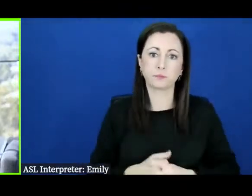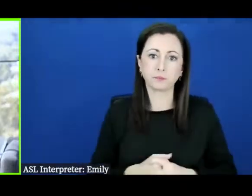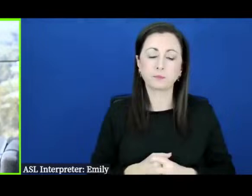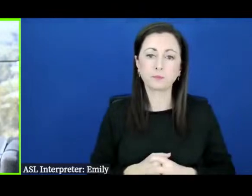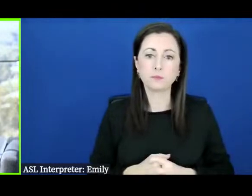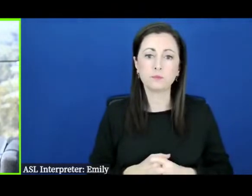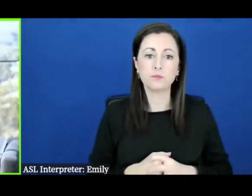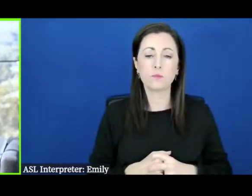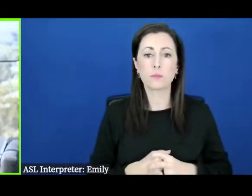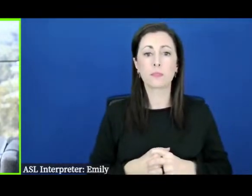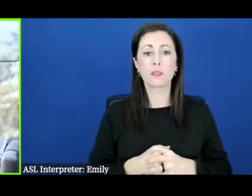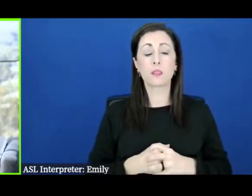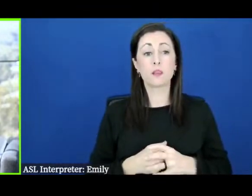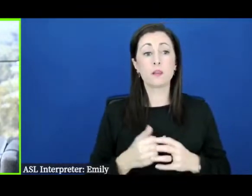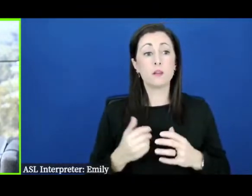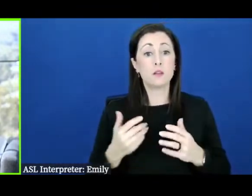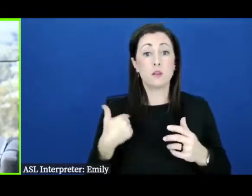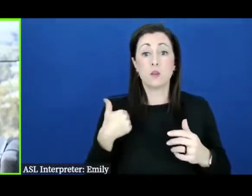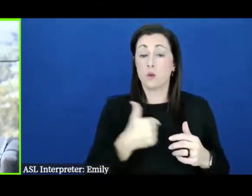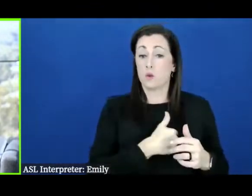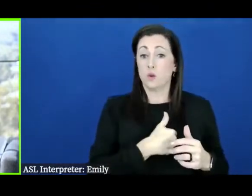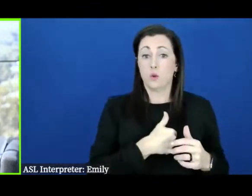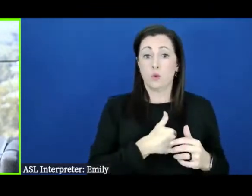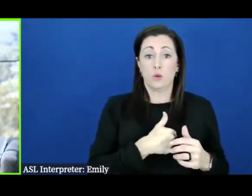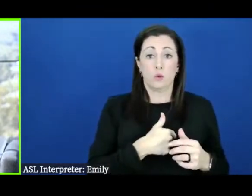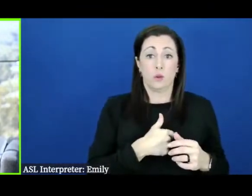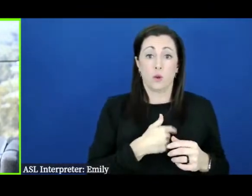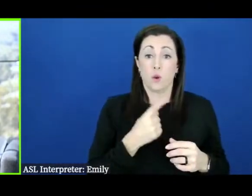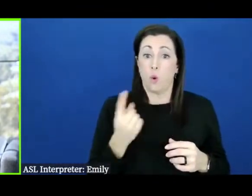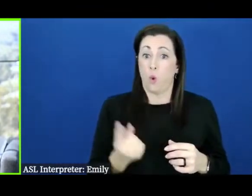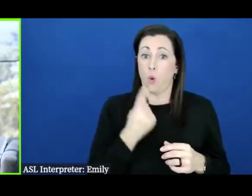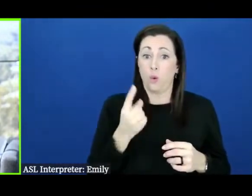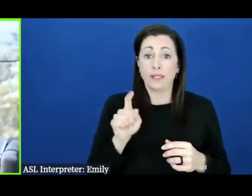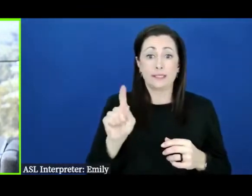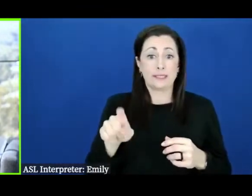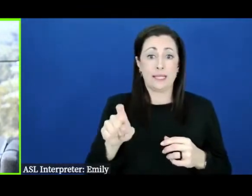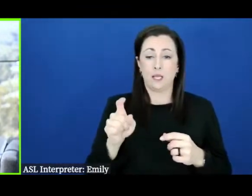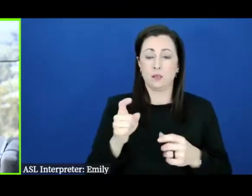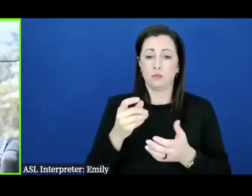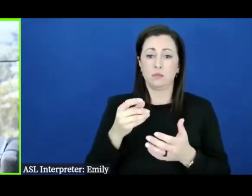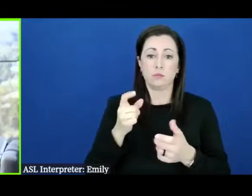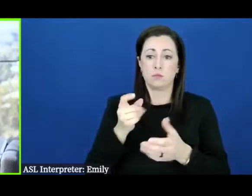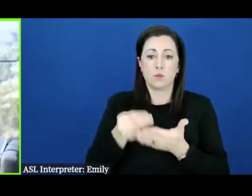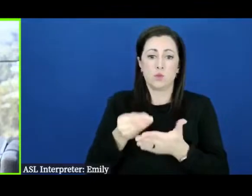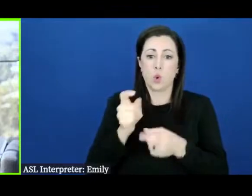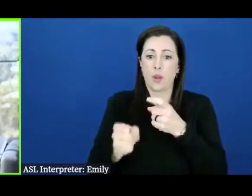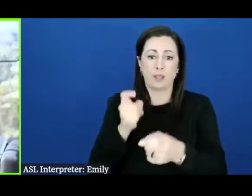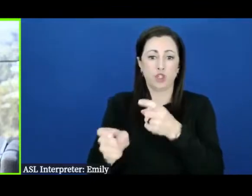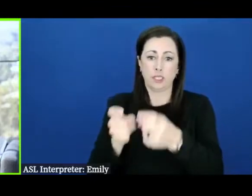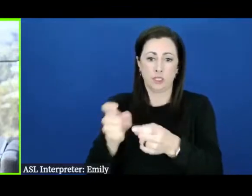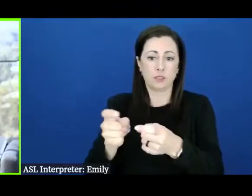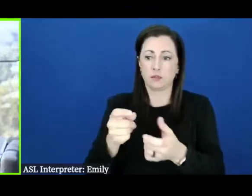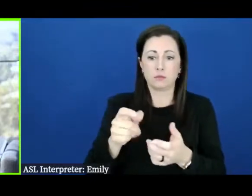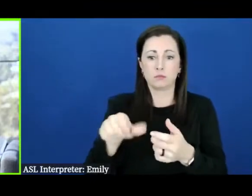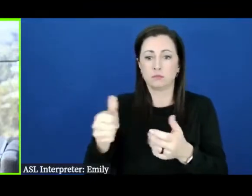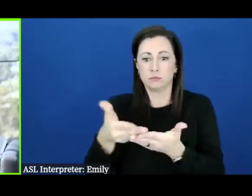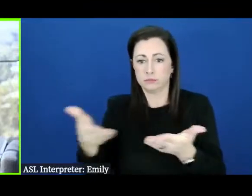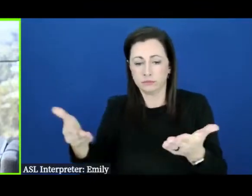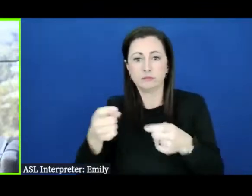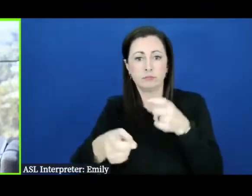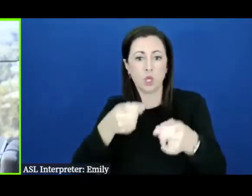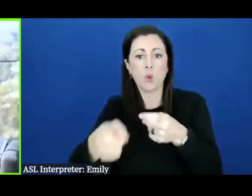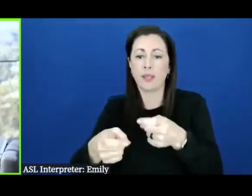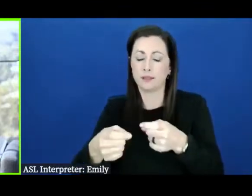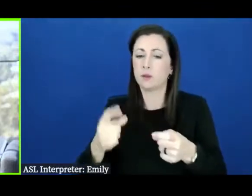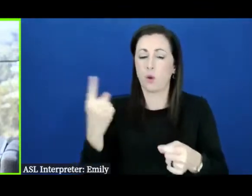We are always in the need of donations. The other thing I want to mention